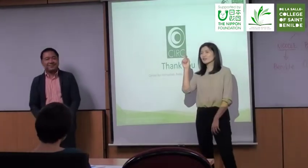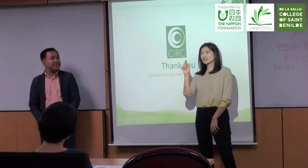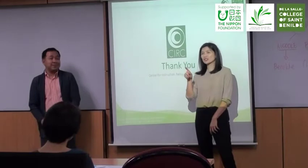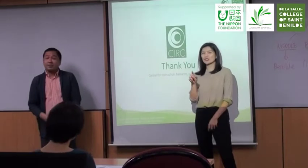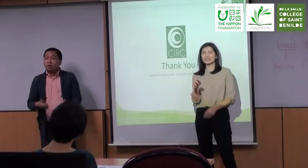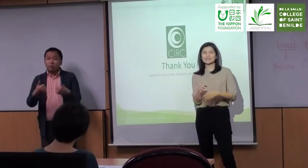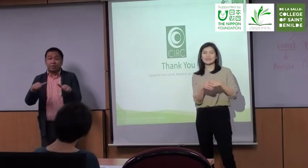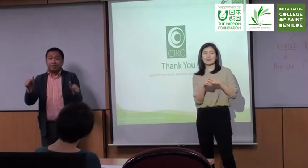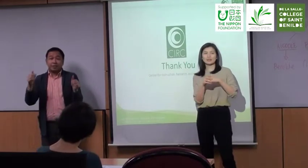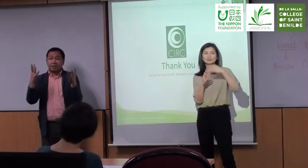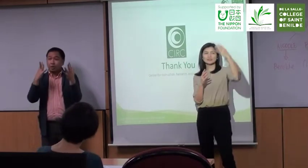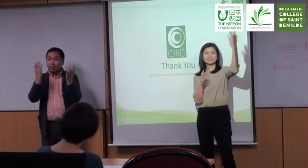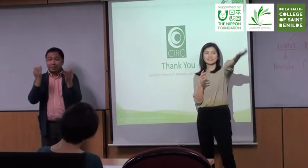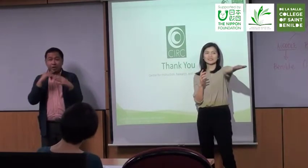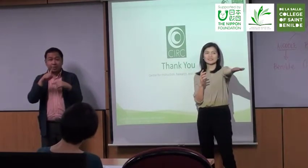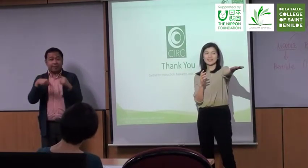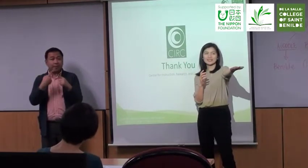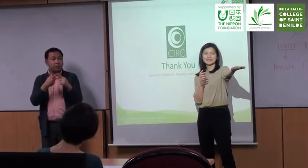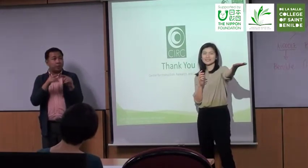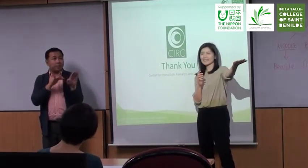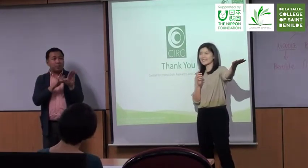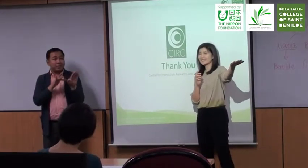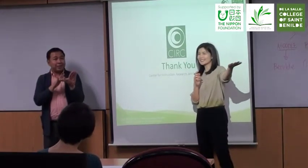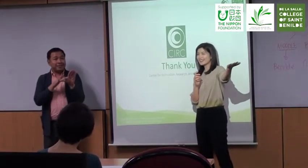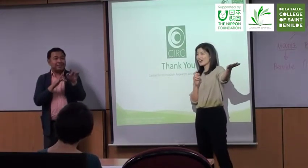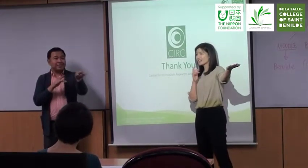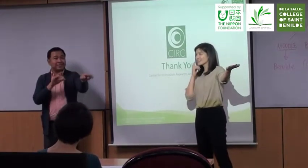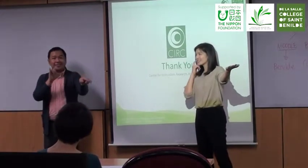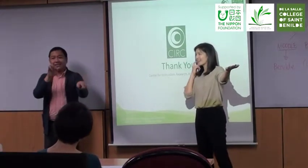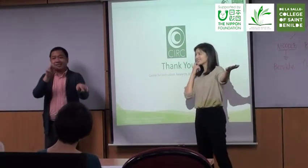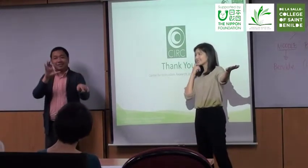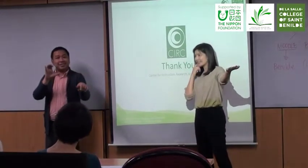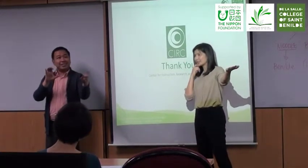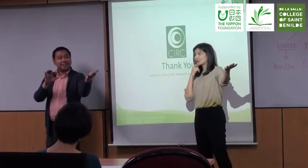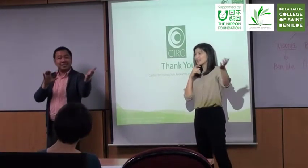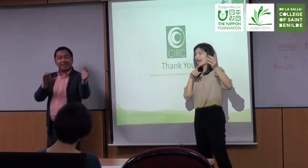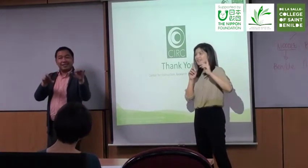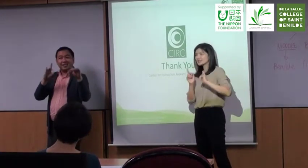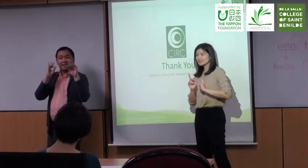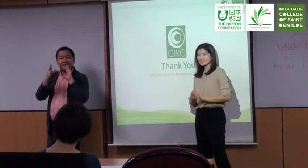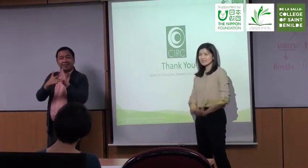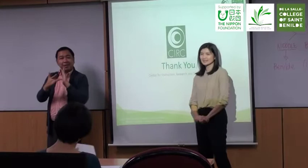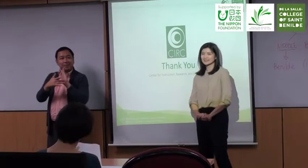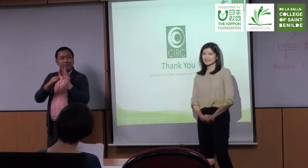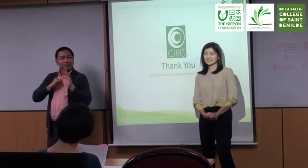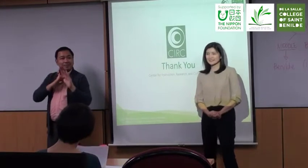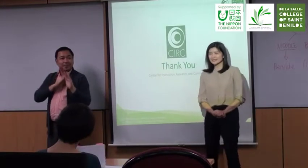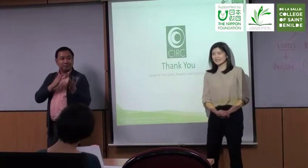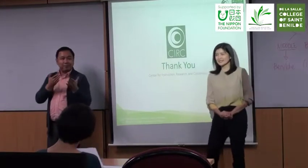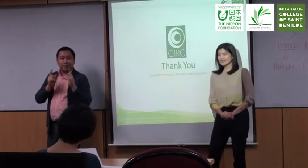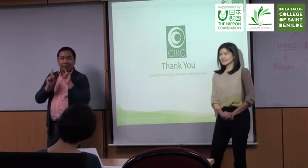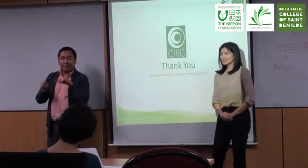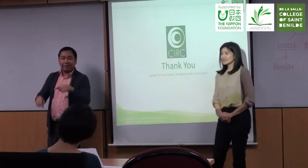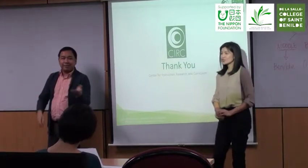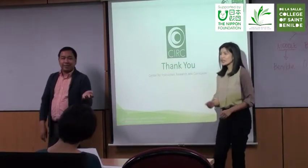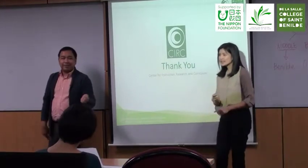So if you have questions about MOODLE, the CIRC EdTech will answer.